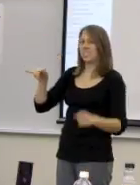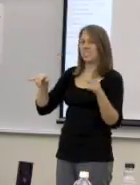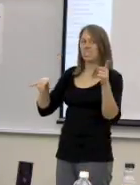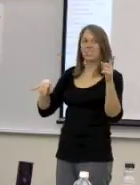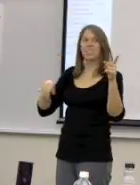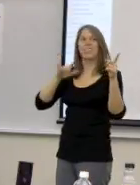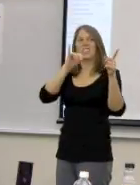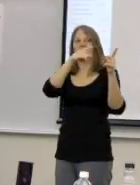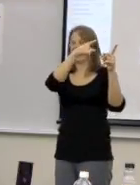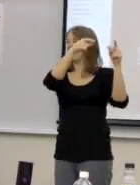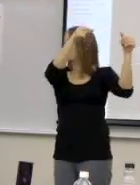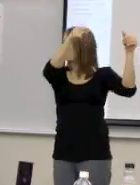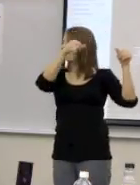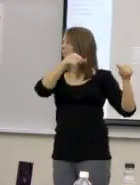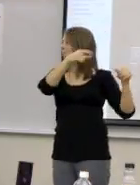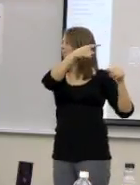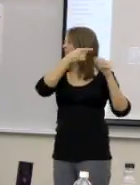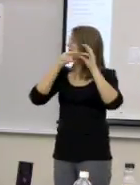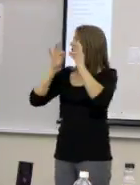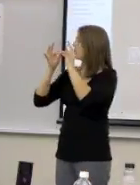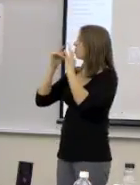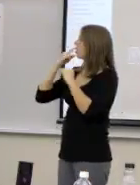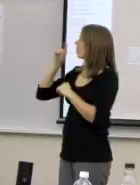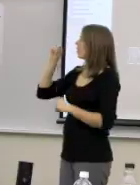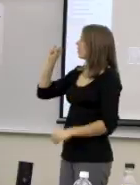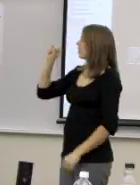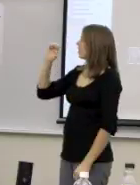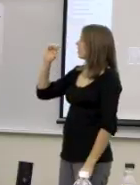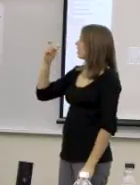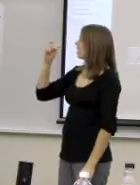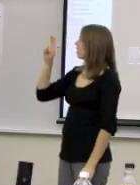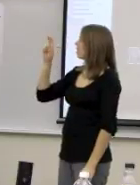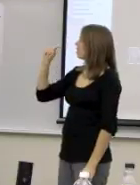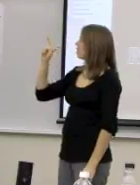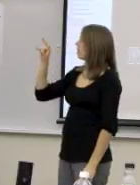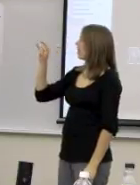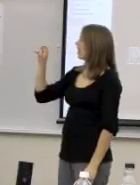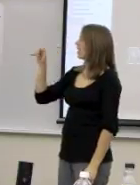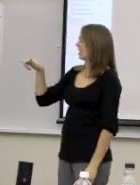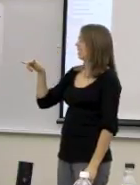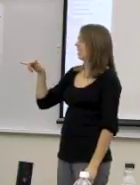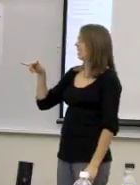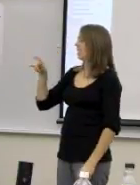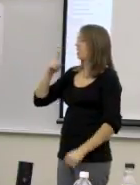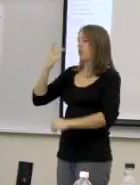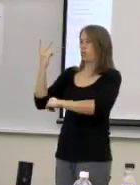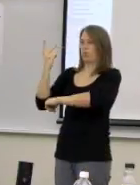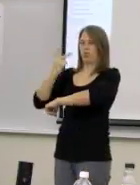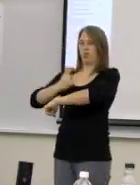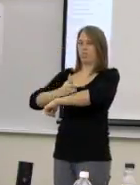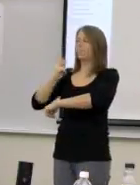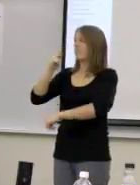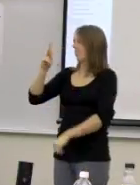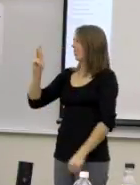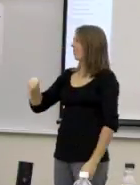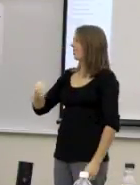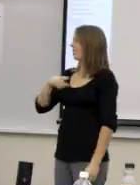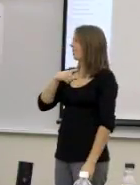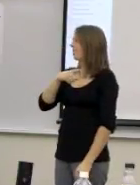sexuality. I'm telling you, the bomb workshop is 3 days long. It takes place in Philadelphia. She is gracious enough to